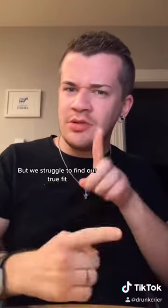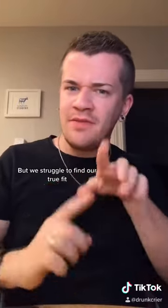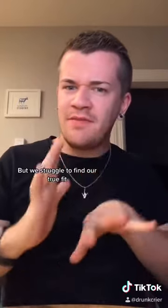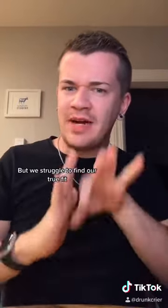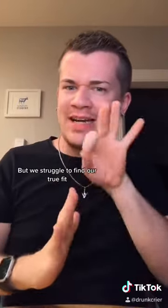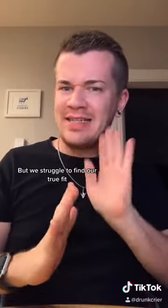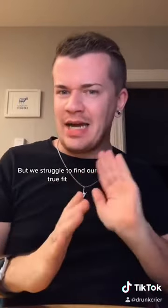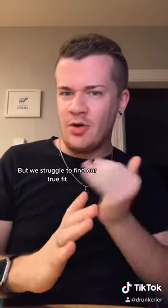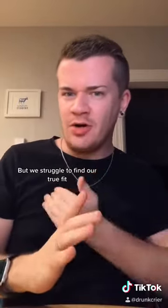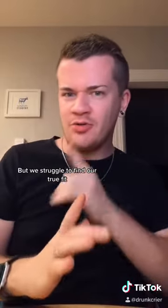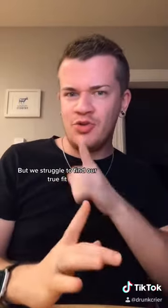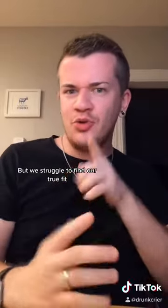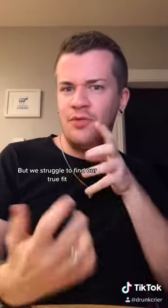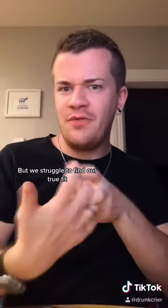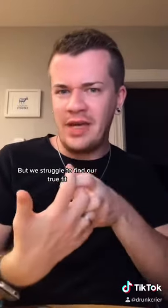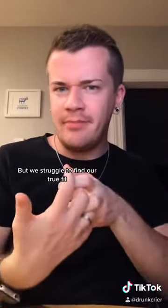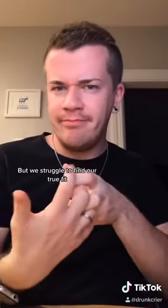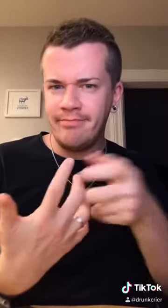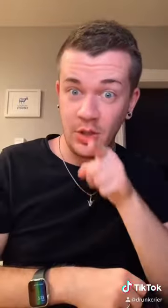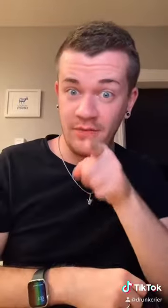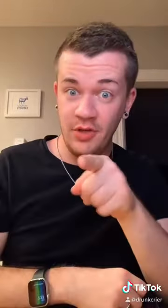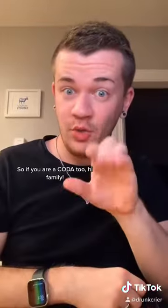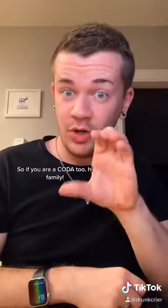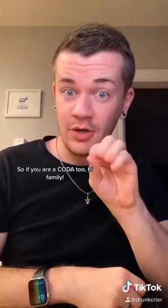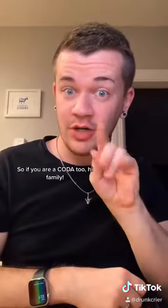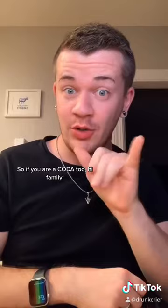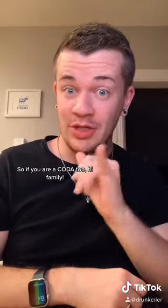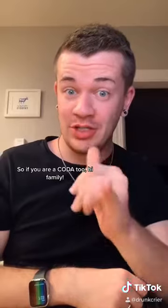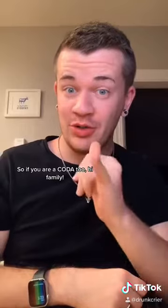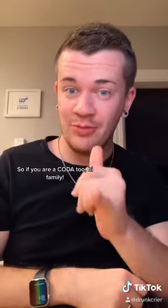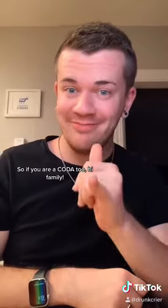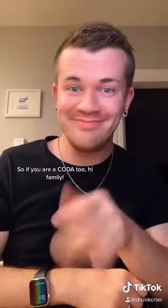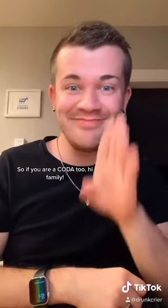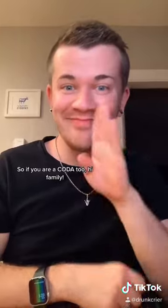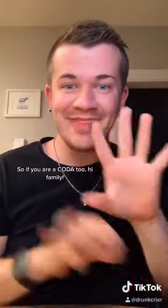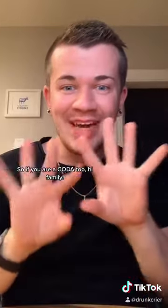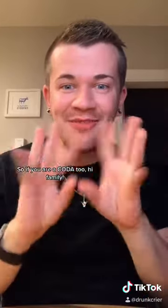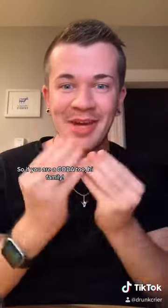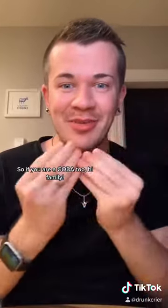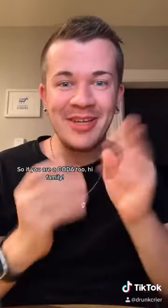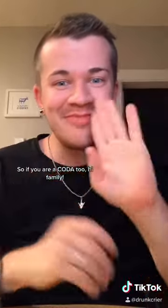find our true fit. So if you are a CODA too, hi family.